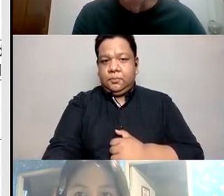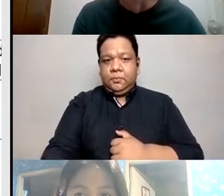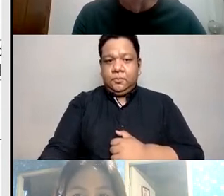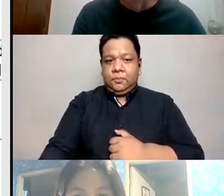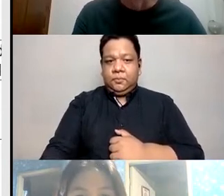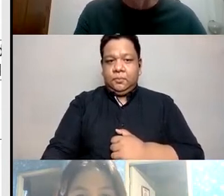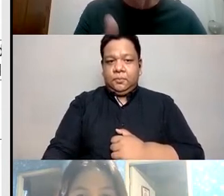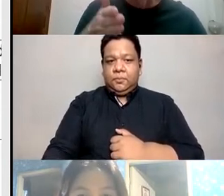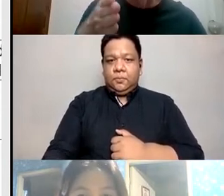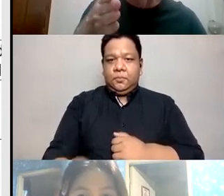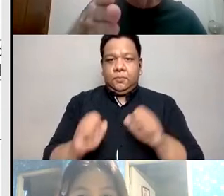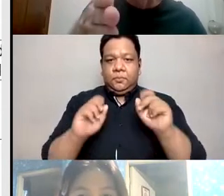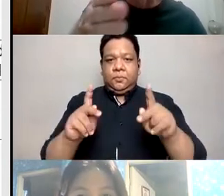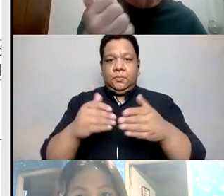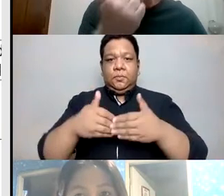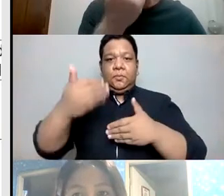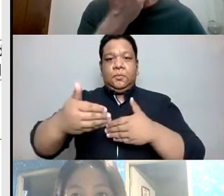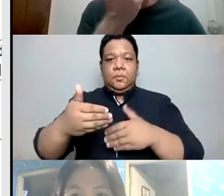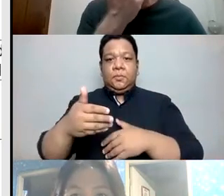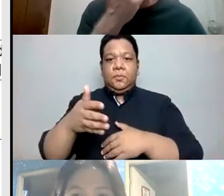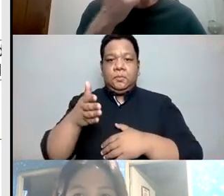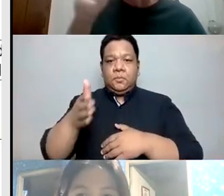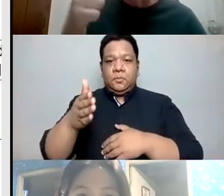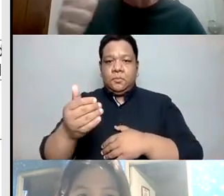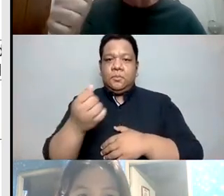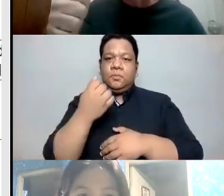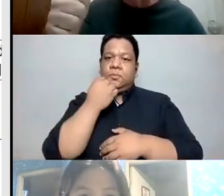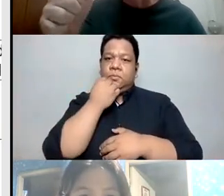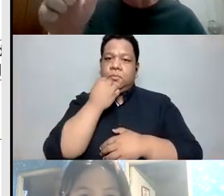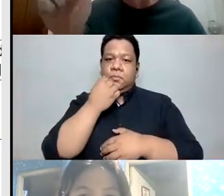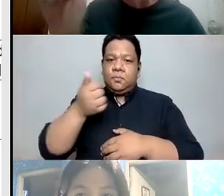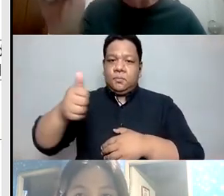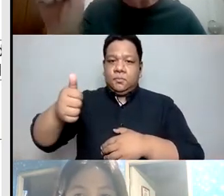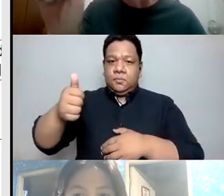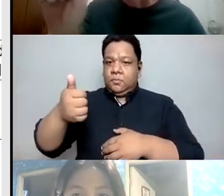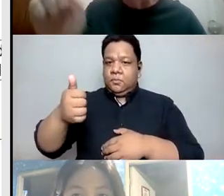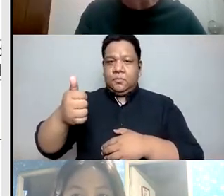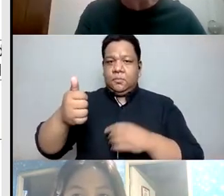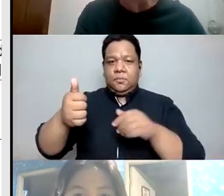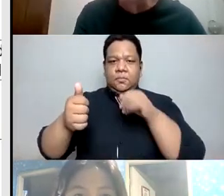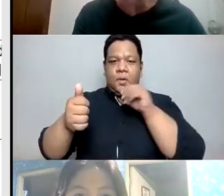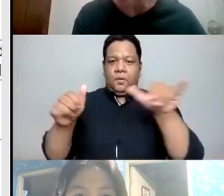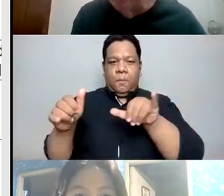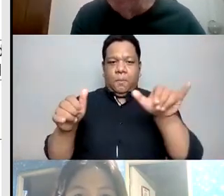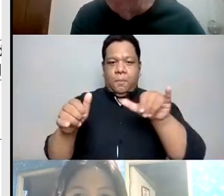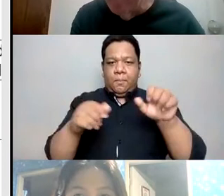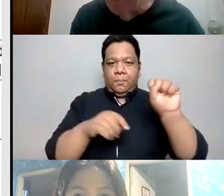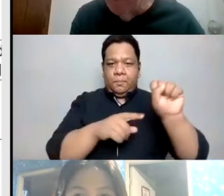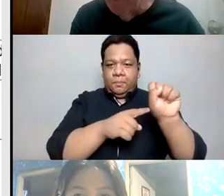All right, the next three signs, this one, and this one, none of those have this hand shape.